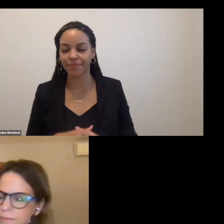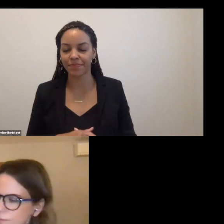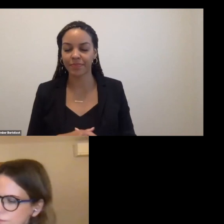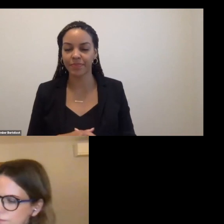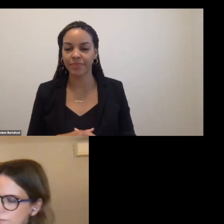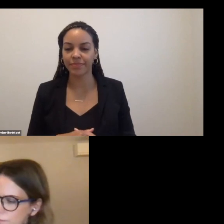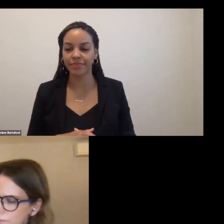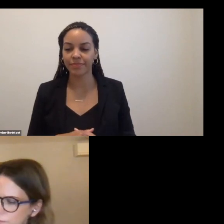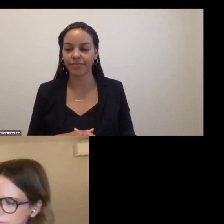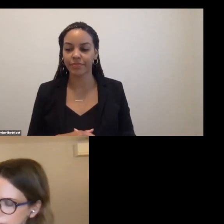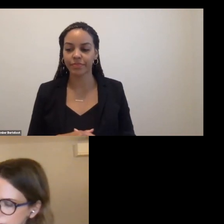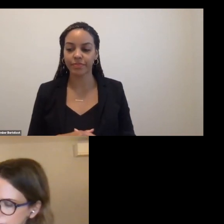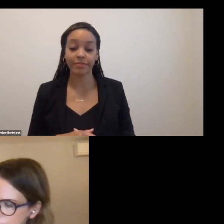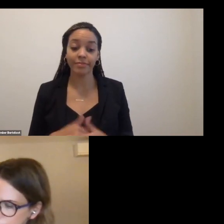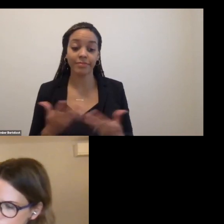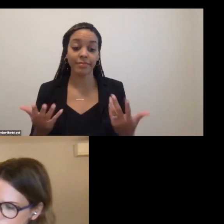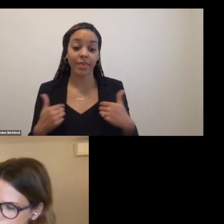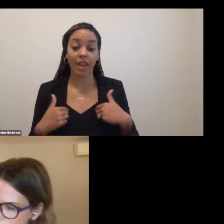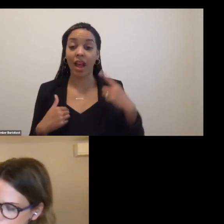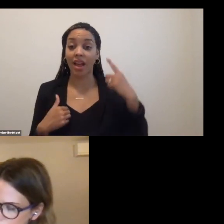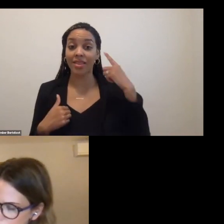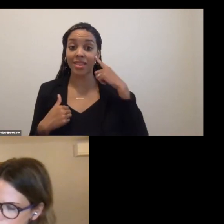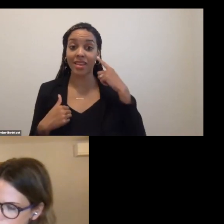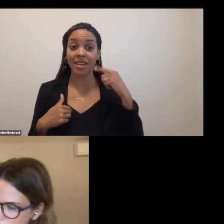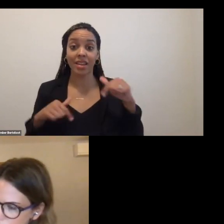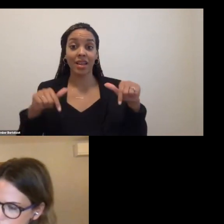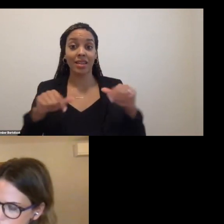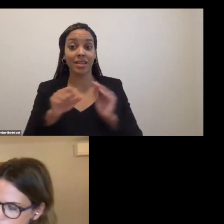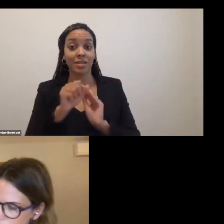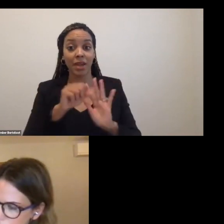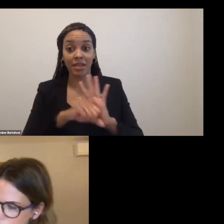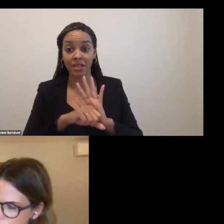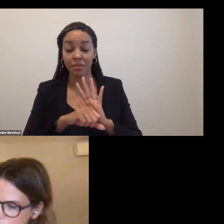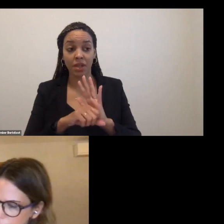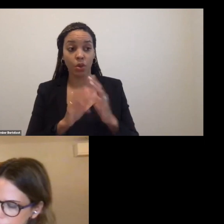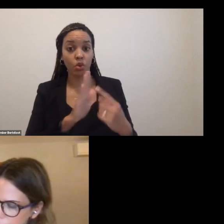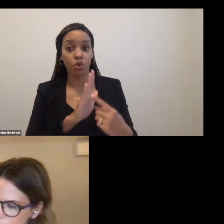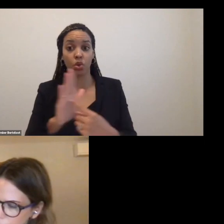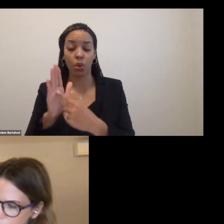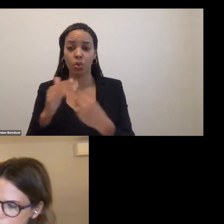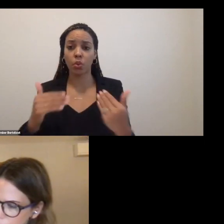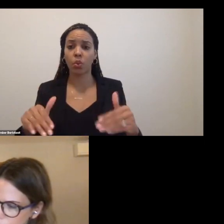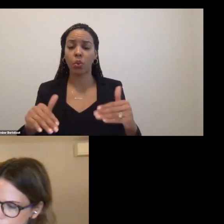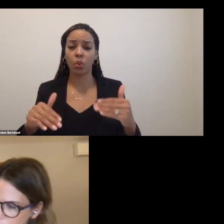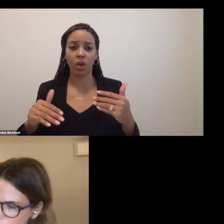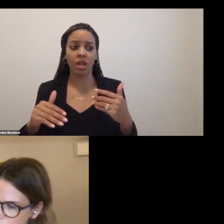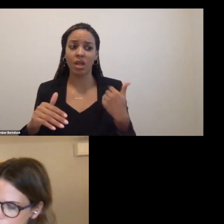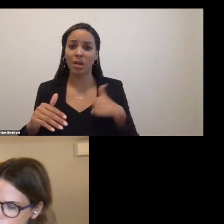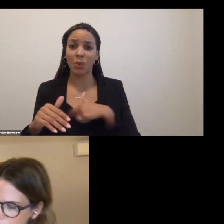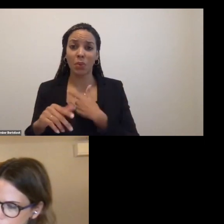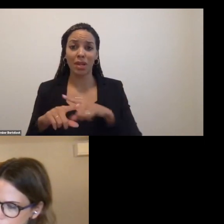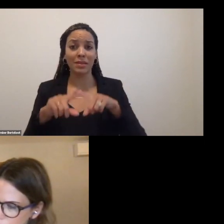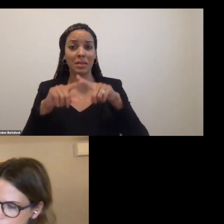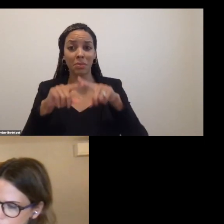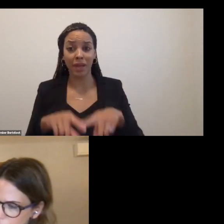I think it's amazing what this pandemic shows, how dependent on we are on the